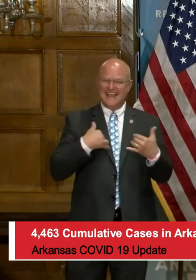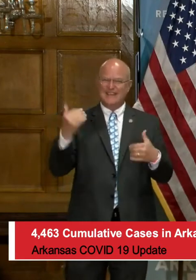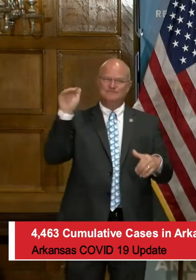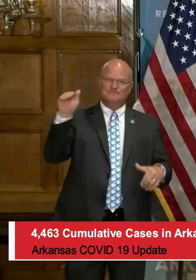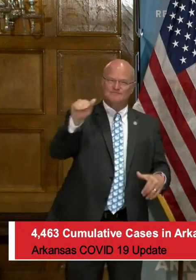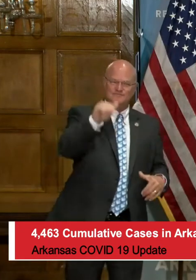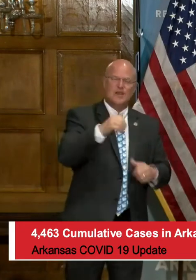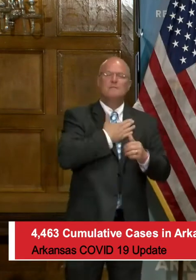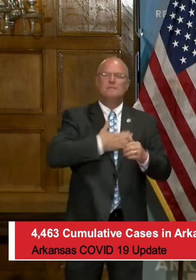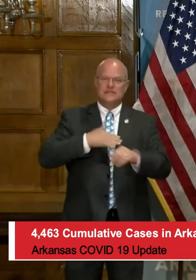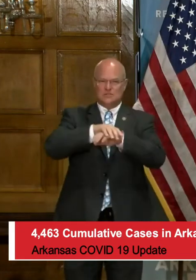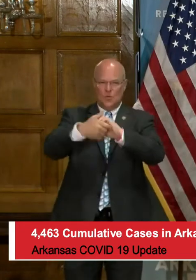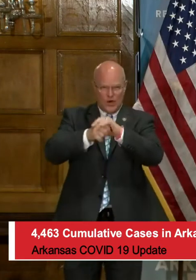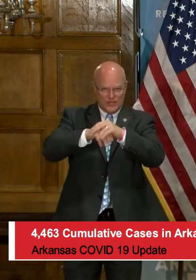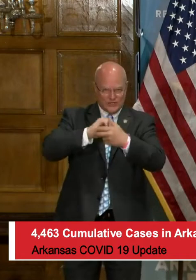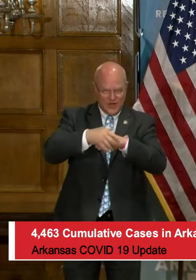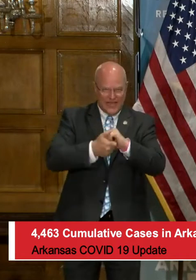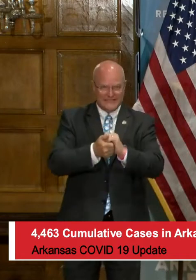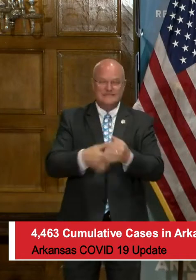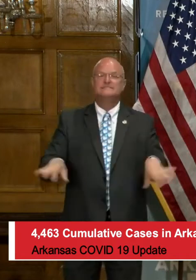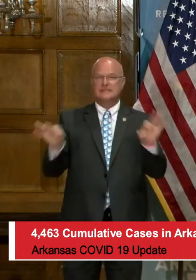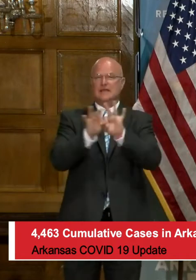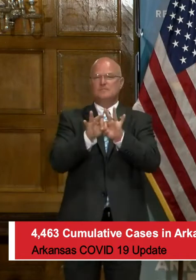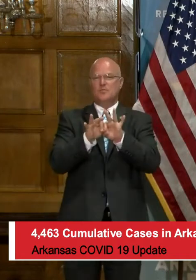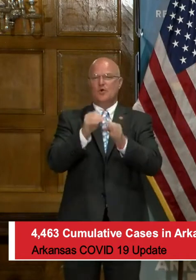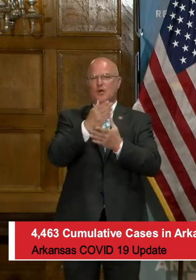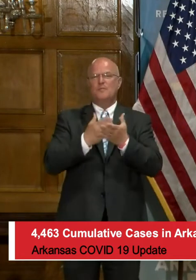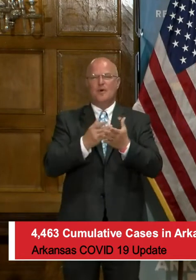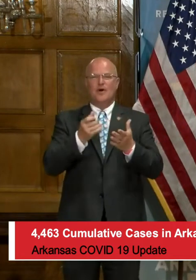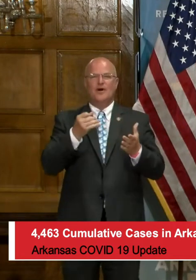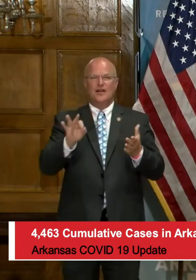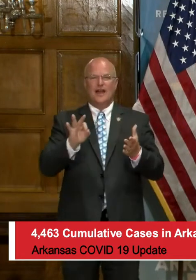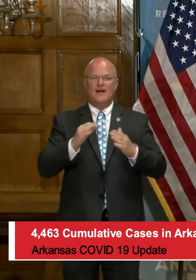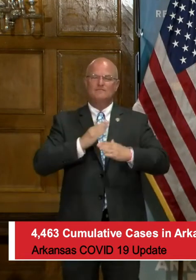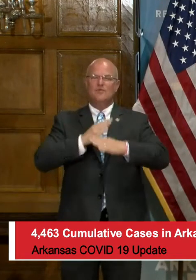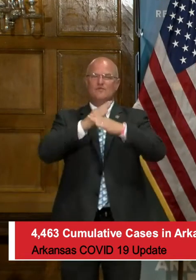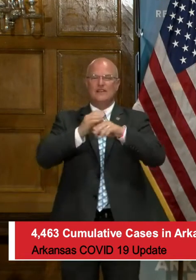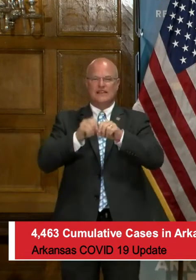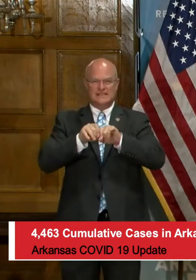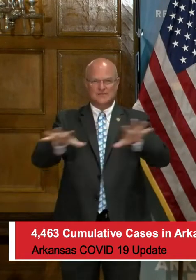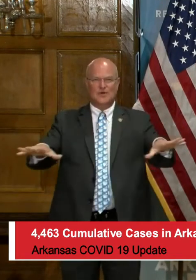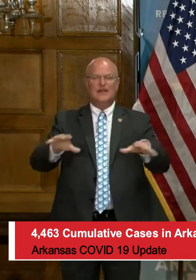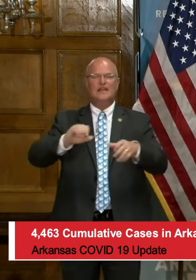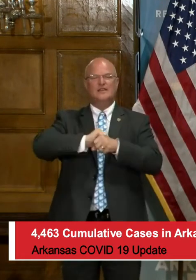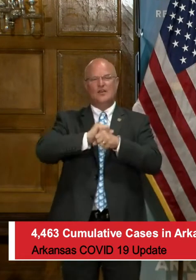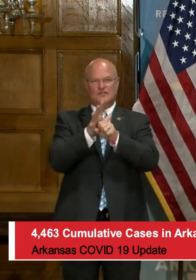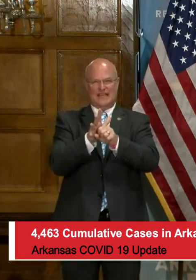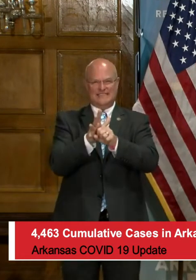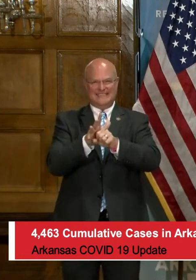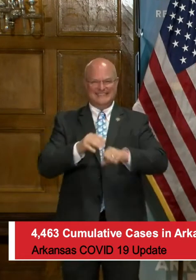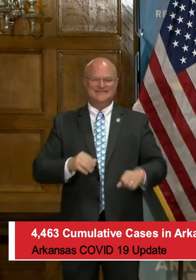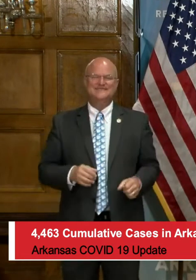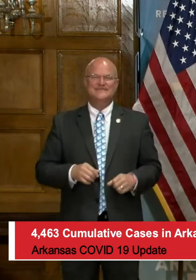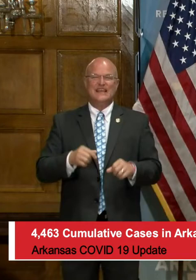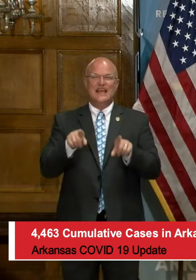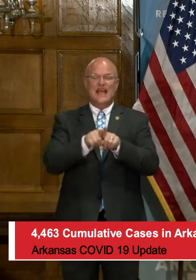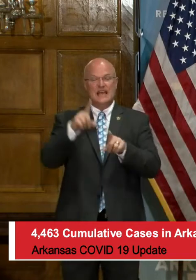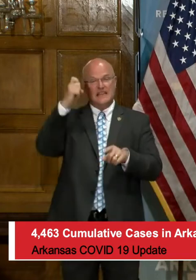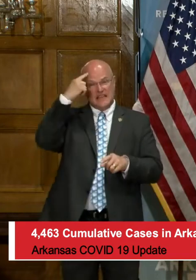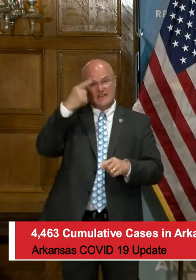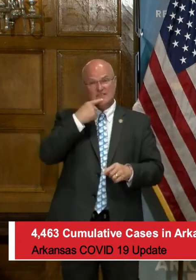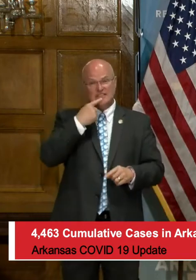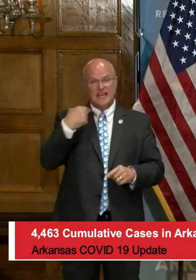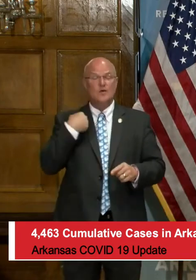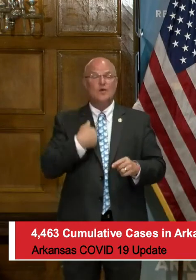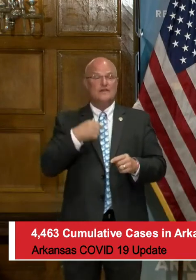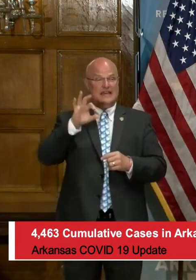remind everyone to wash their hands. That's a very important part of preventing the spread of COVID-19. As the governor mentioned,